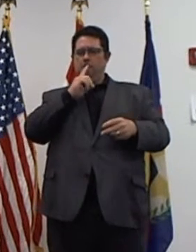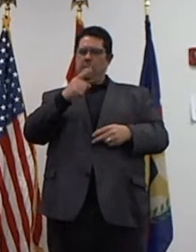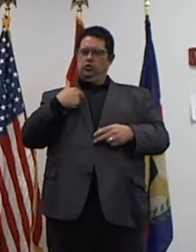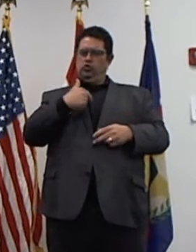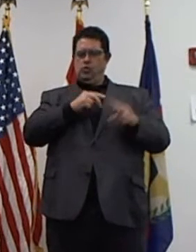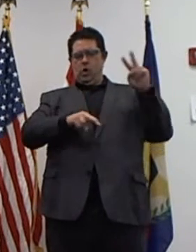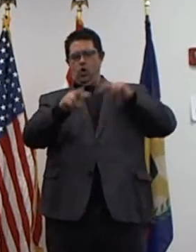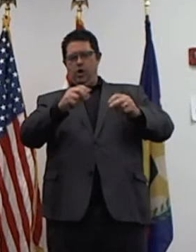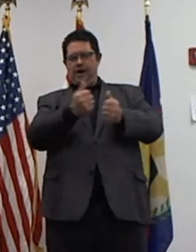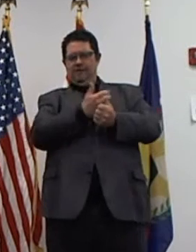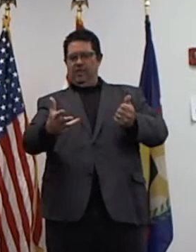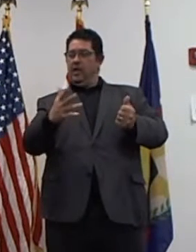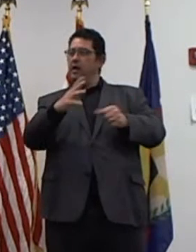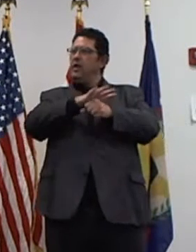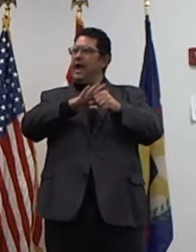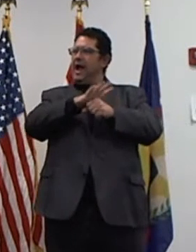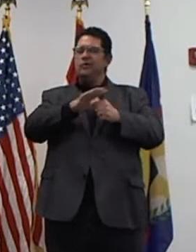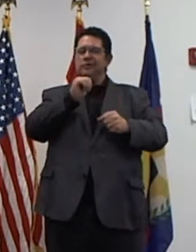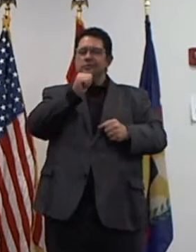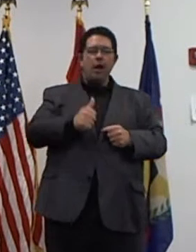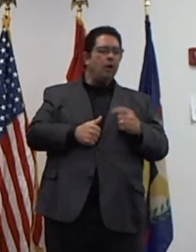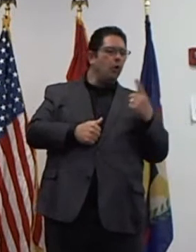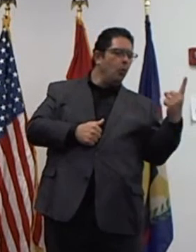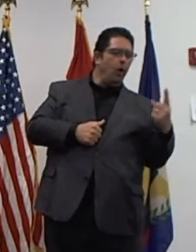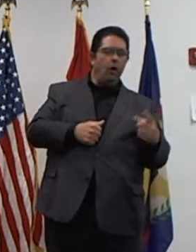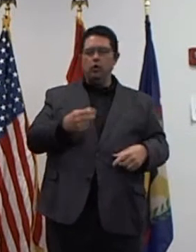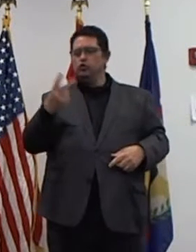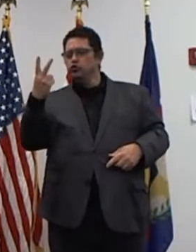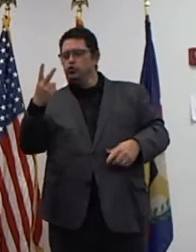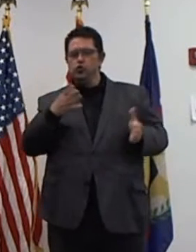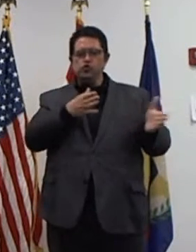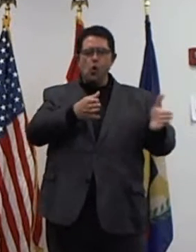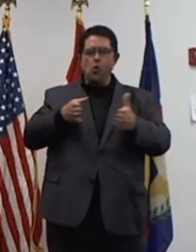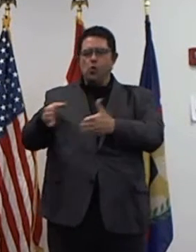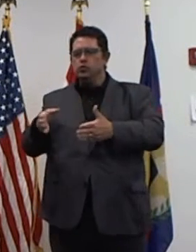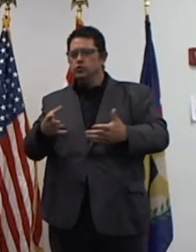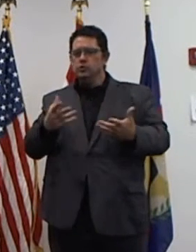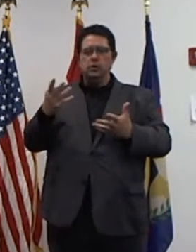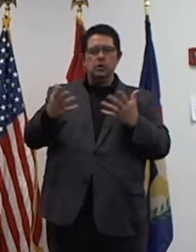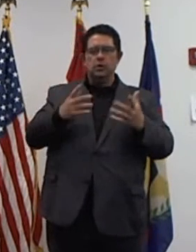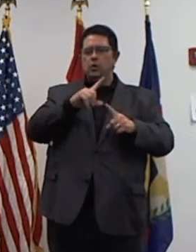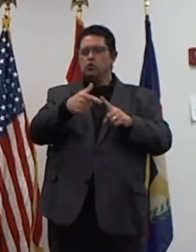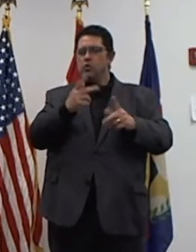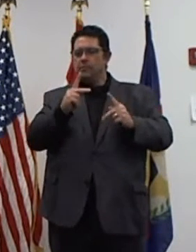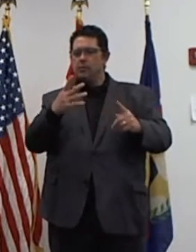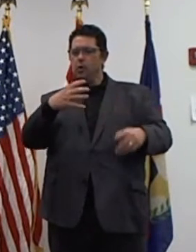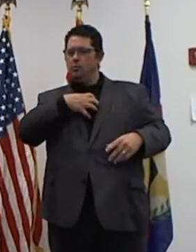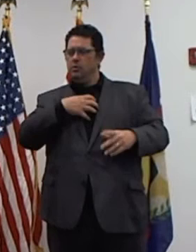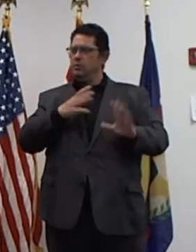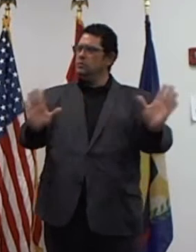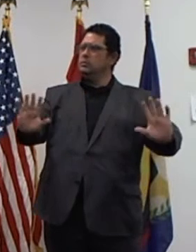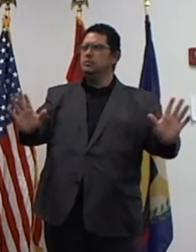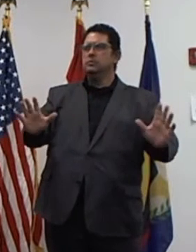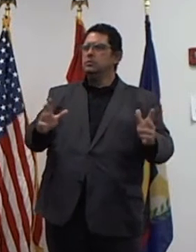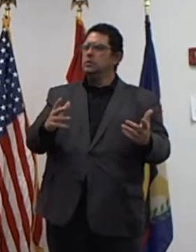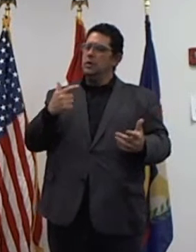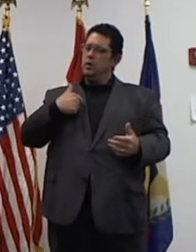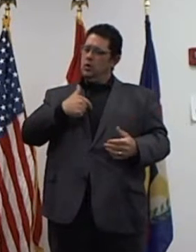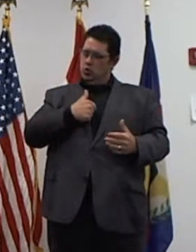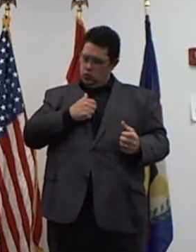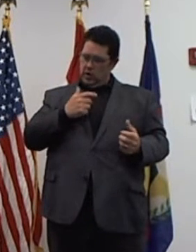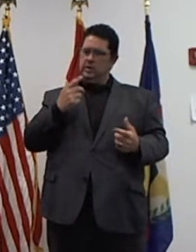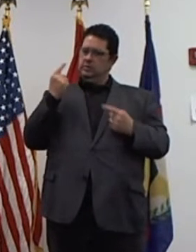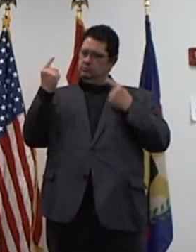in the county instead of one or two roads at a time as they're brought to our attention in the community. We'll take these